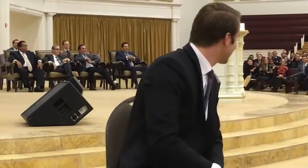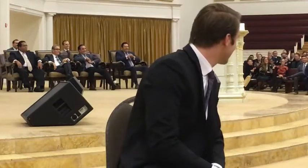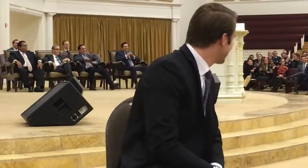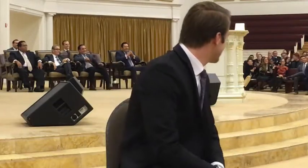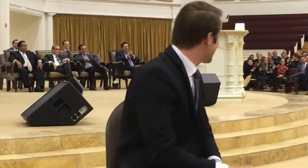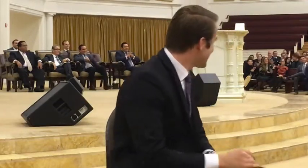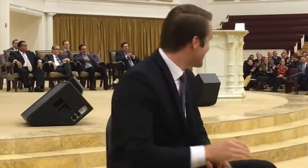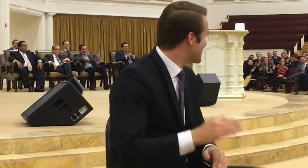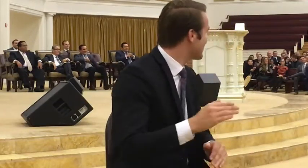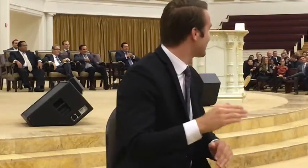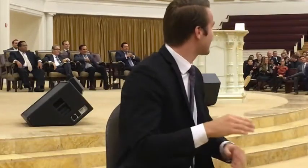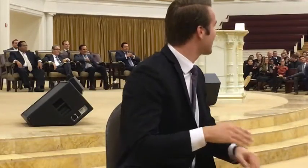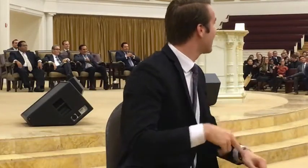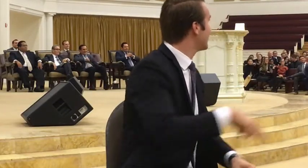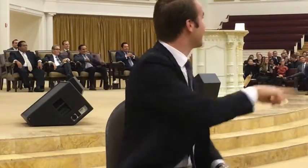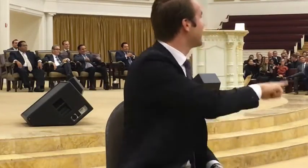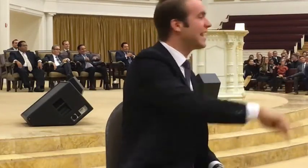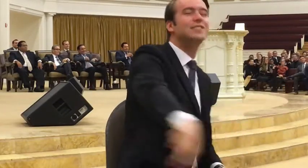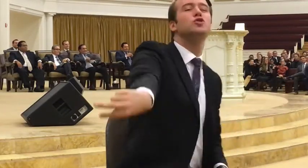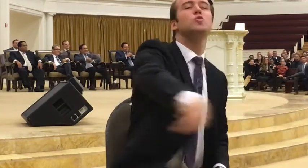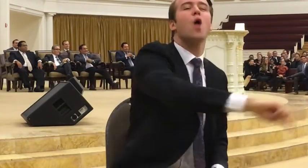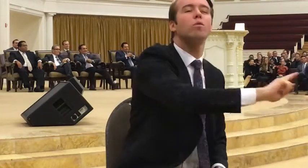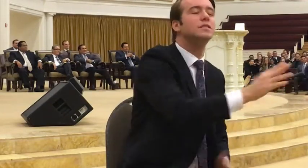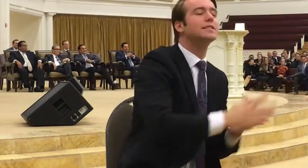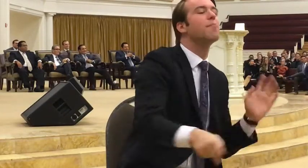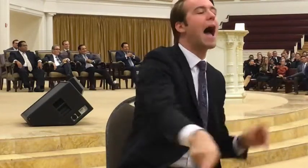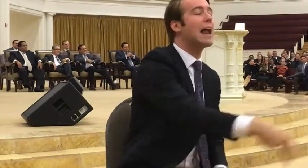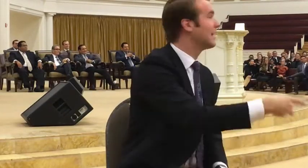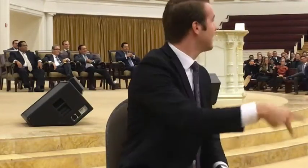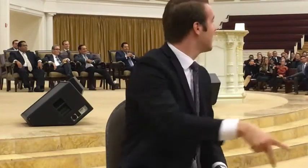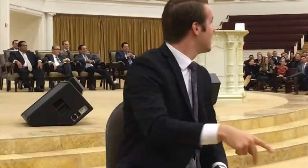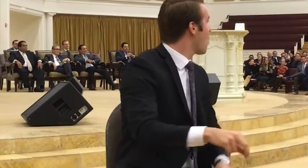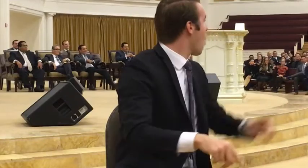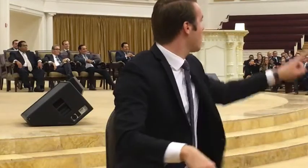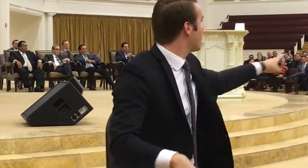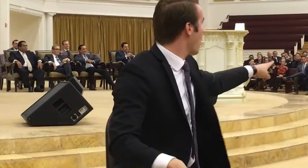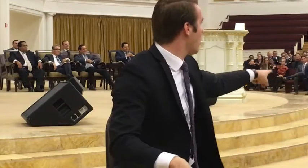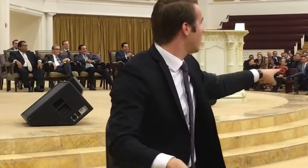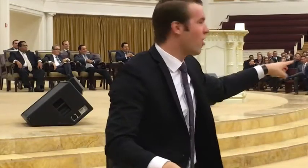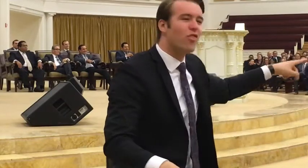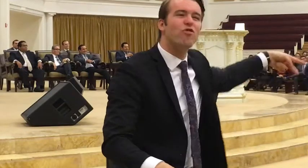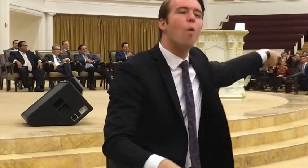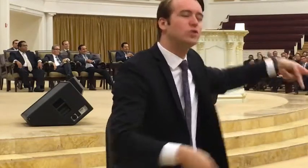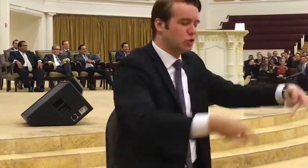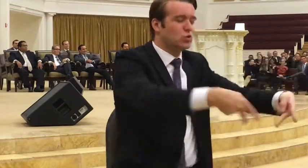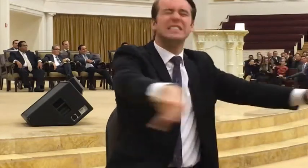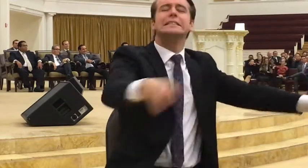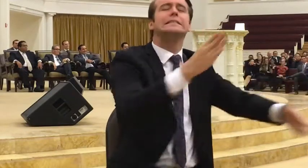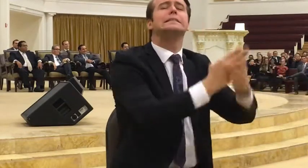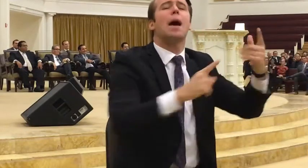There's going to be somebody on these two roads. Or those two.